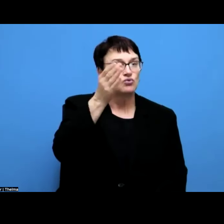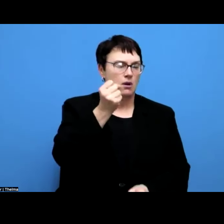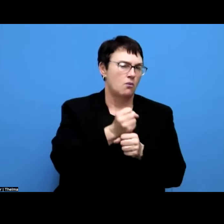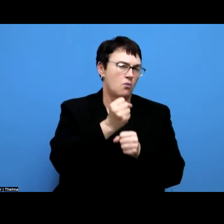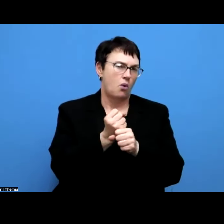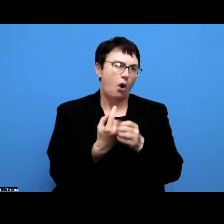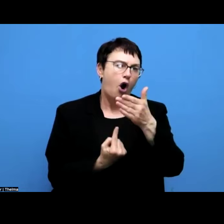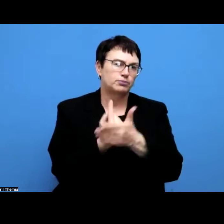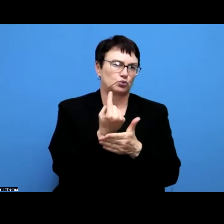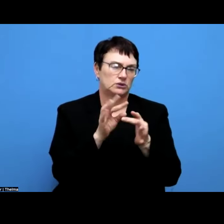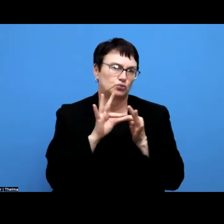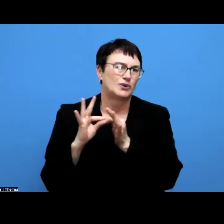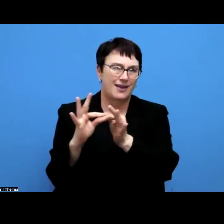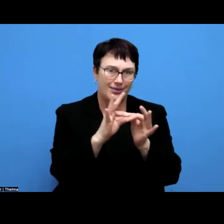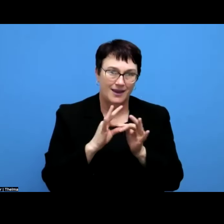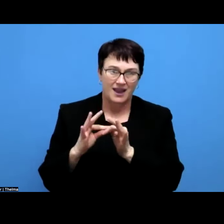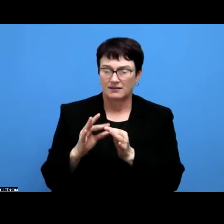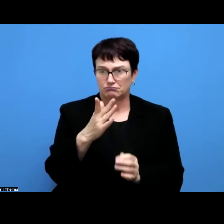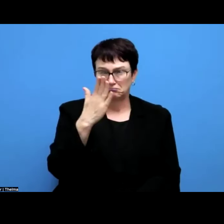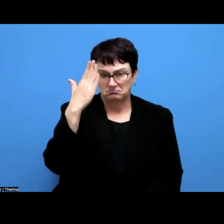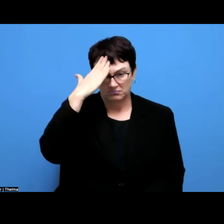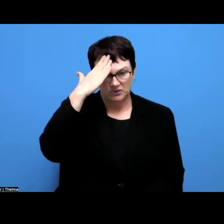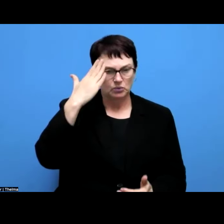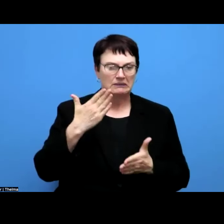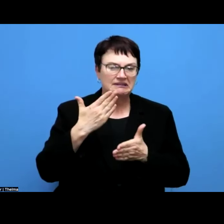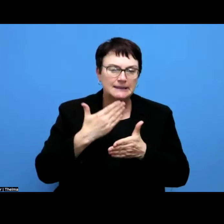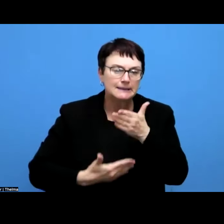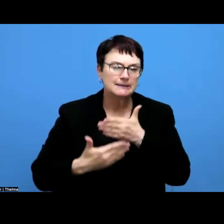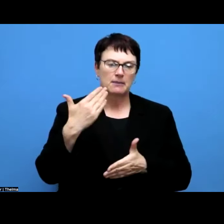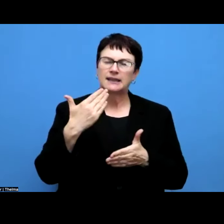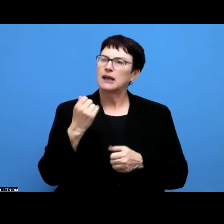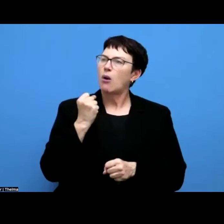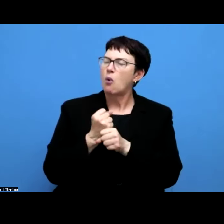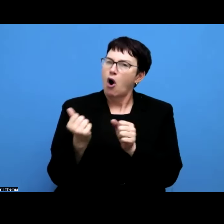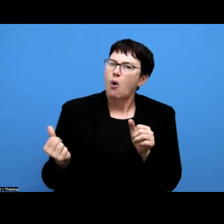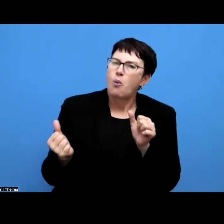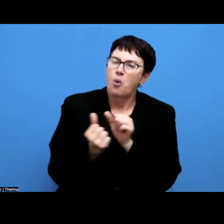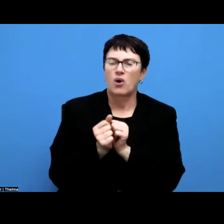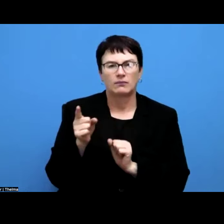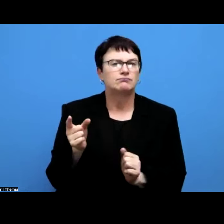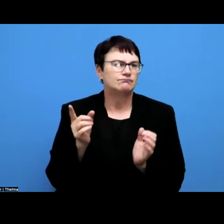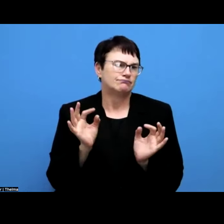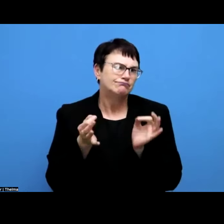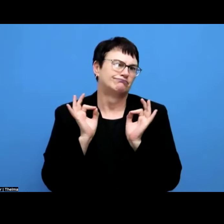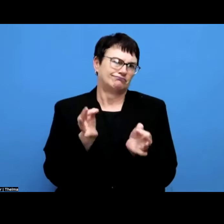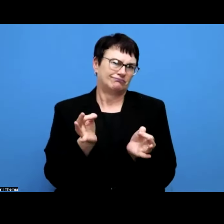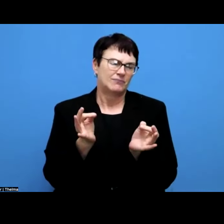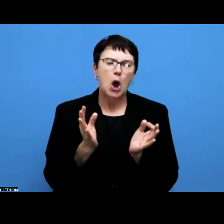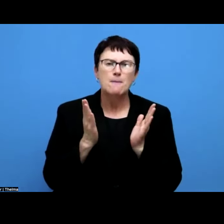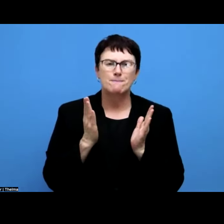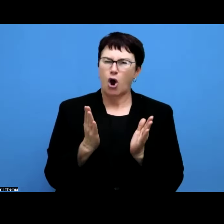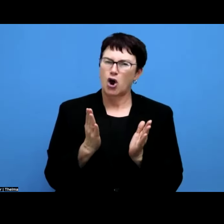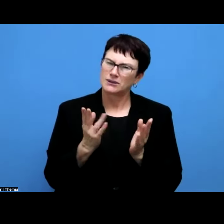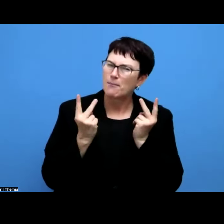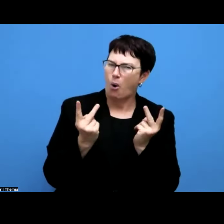in disability inclusion in health is the smart thing to do, representing an important investment in health